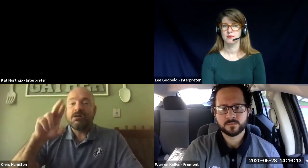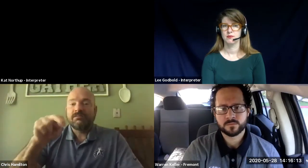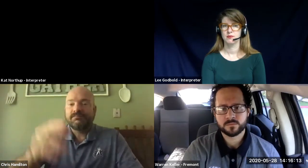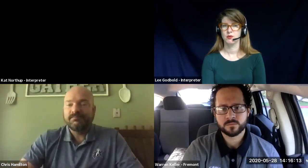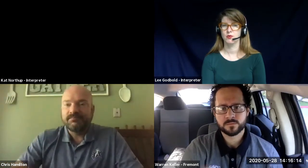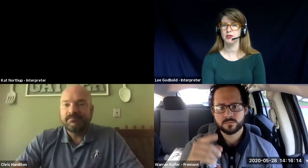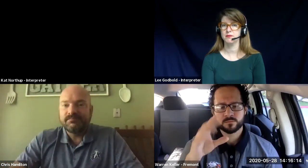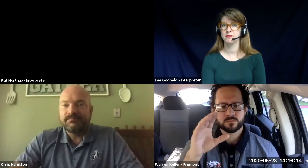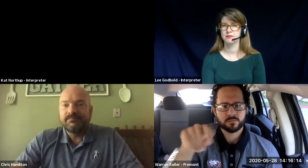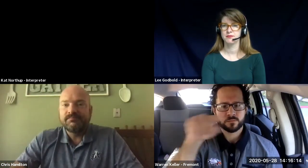Warren?